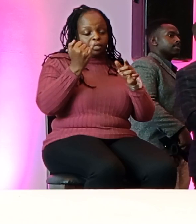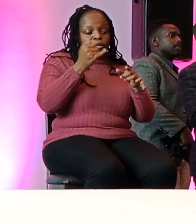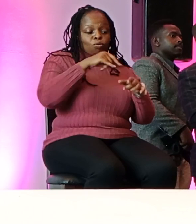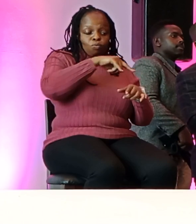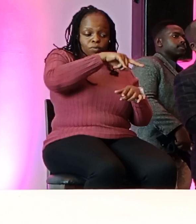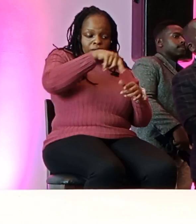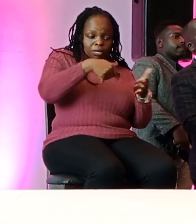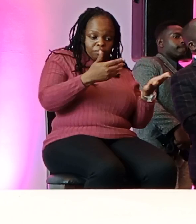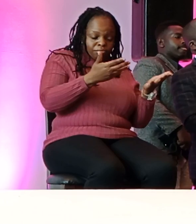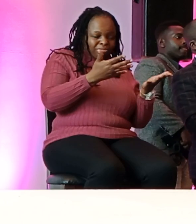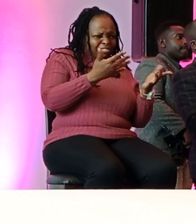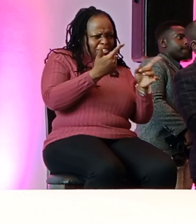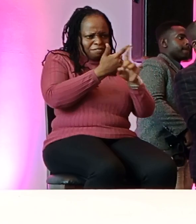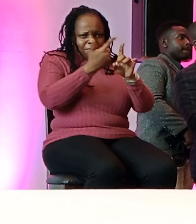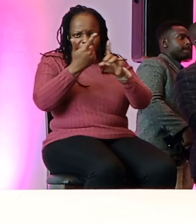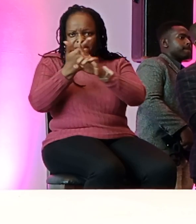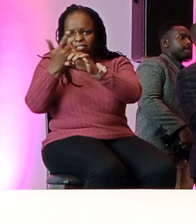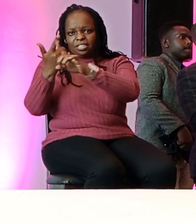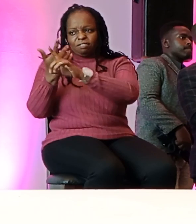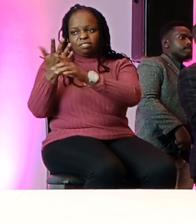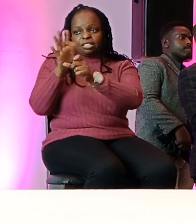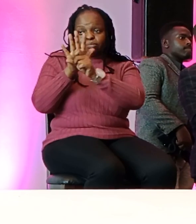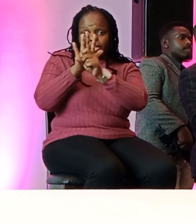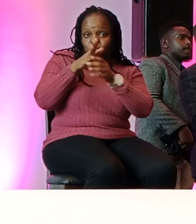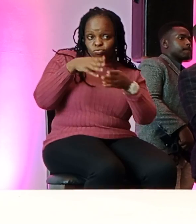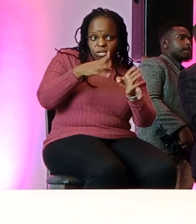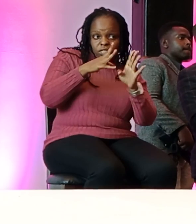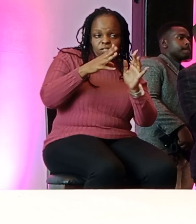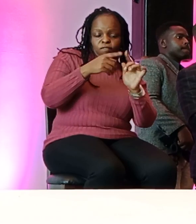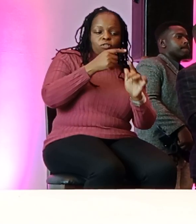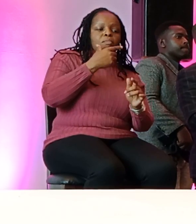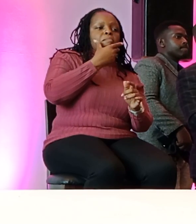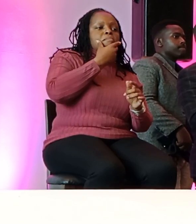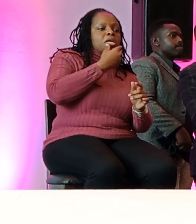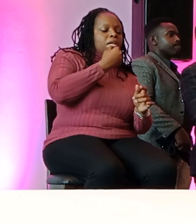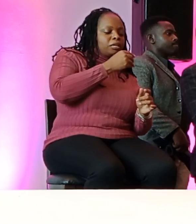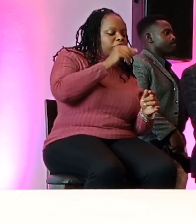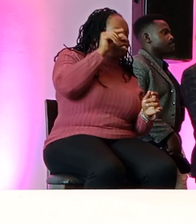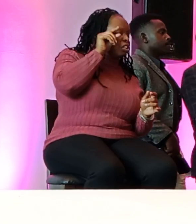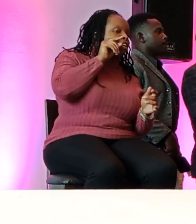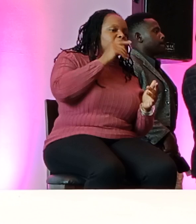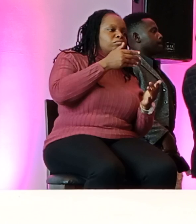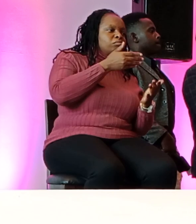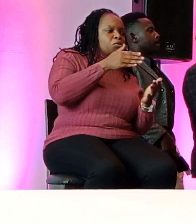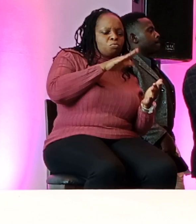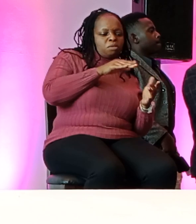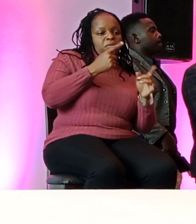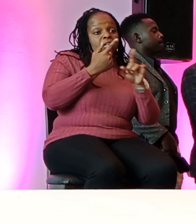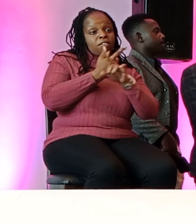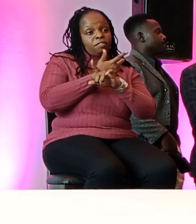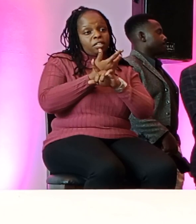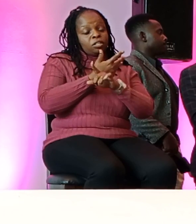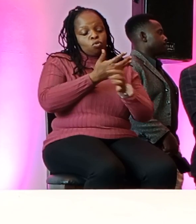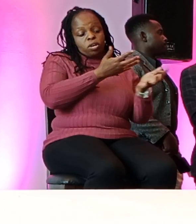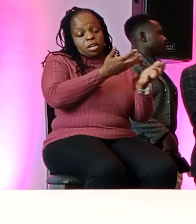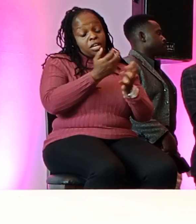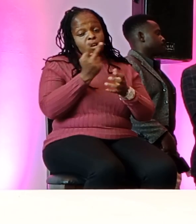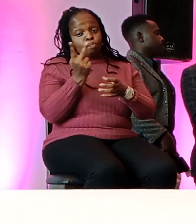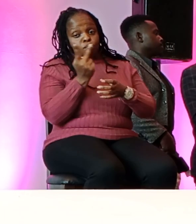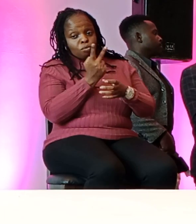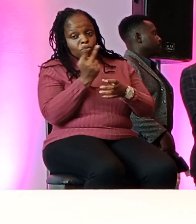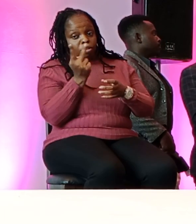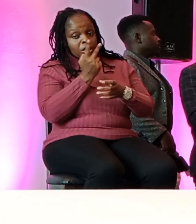wired differently in many ways from the male gender. We need both